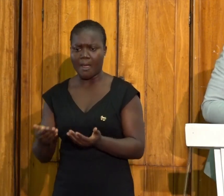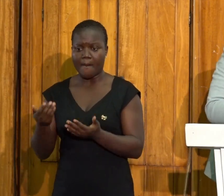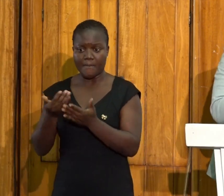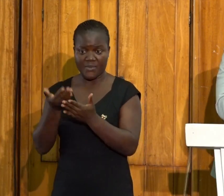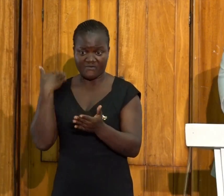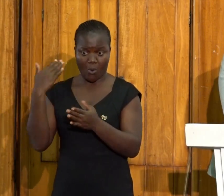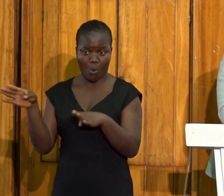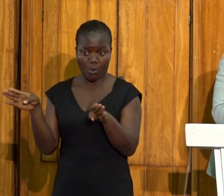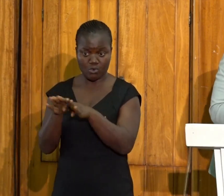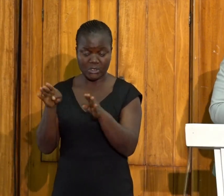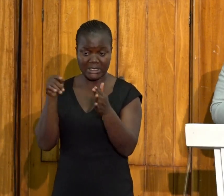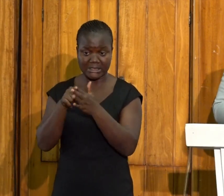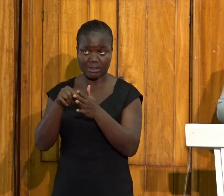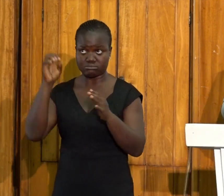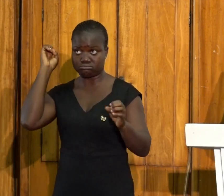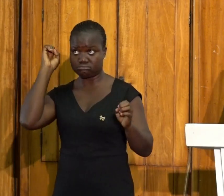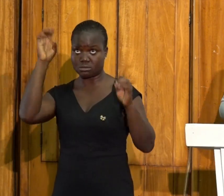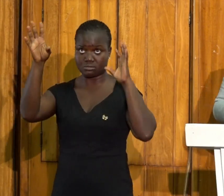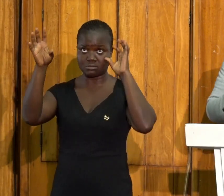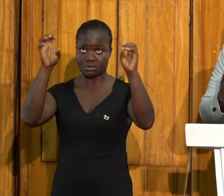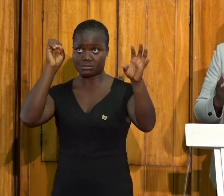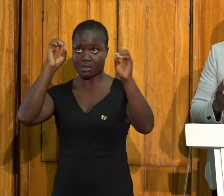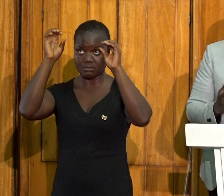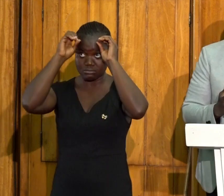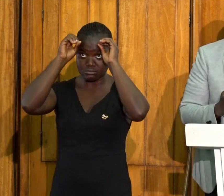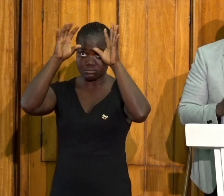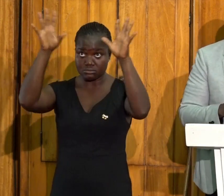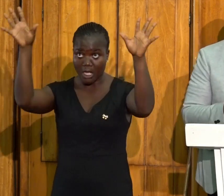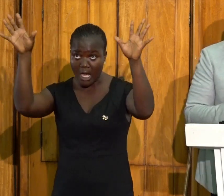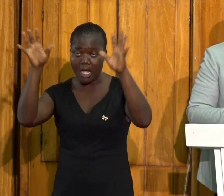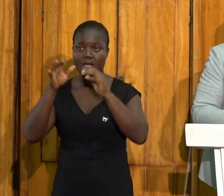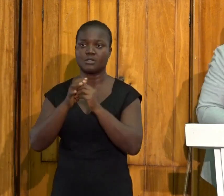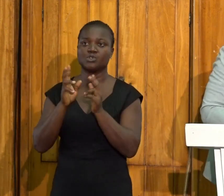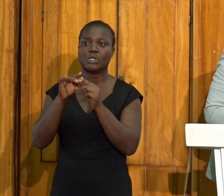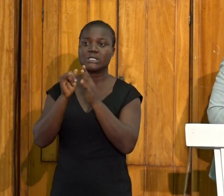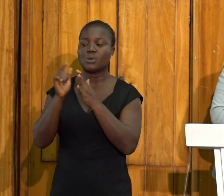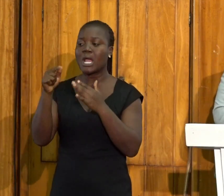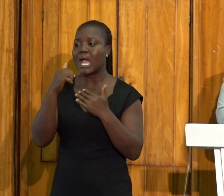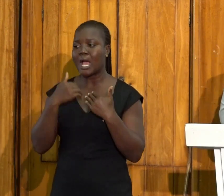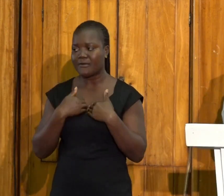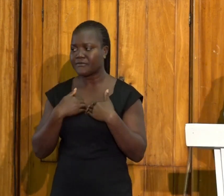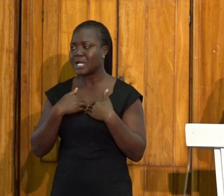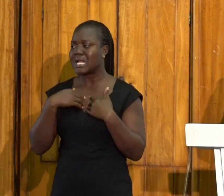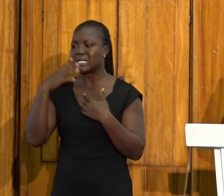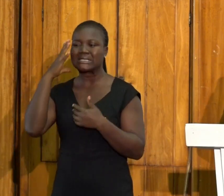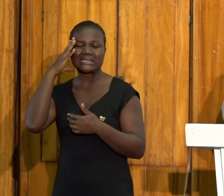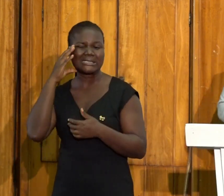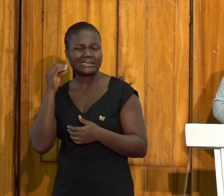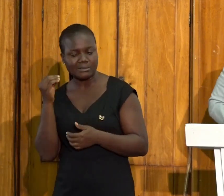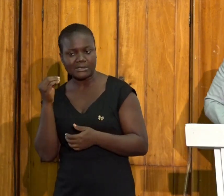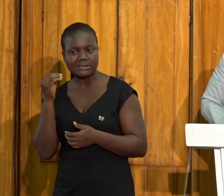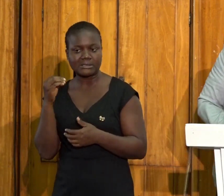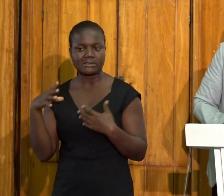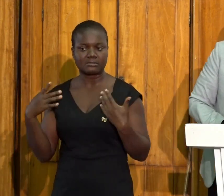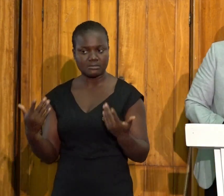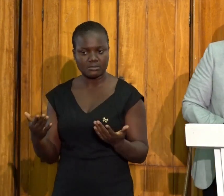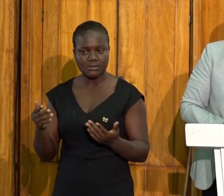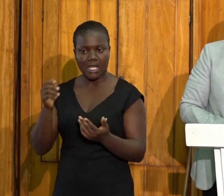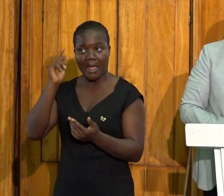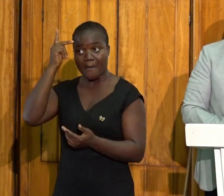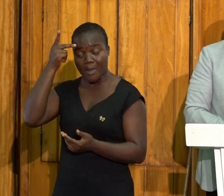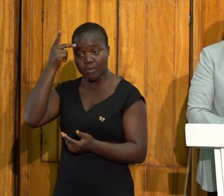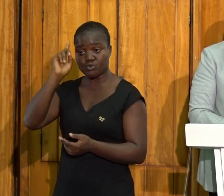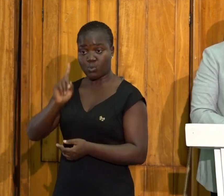also highlight what Lenacapavir experienced through the Purpose 1. I think Purpose